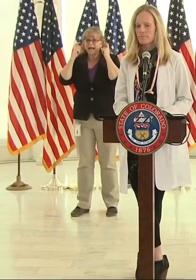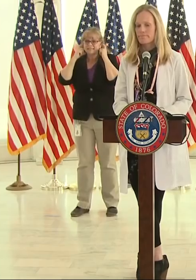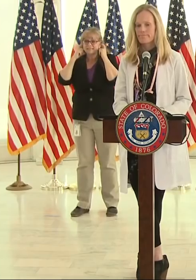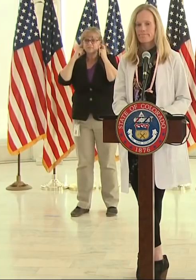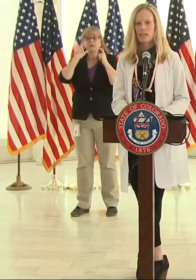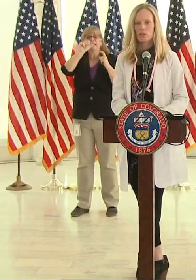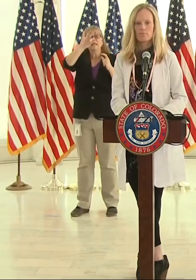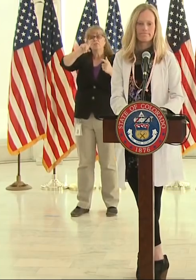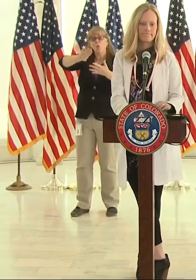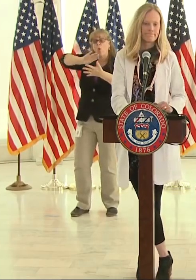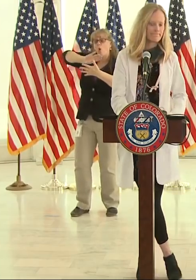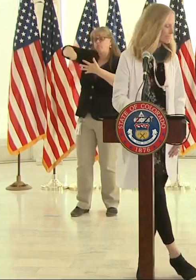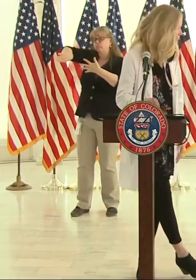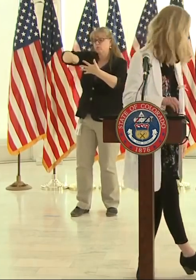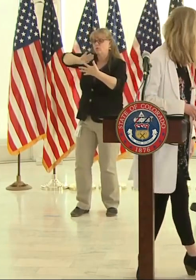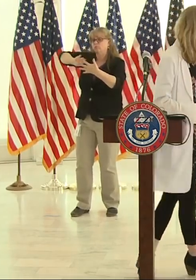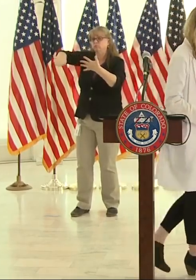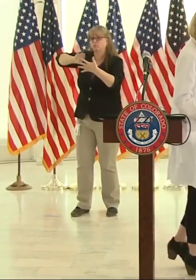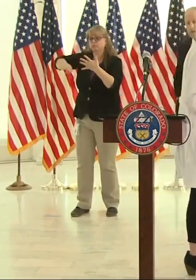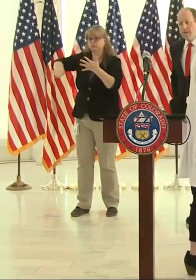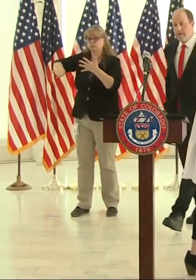interventions. Thank you.